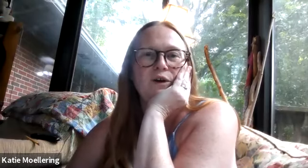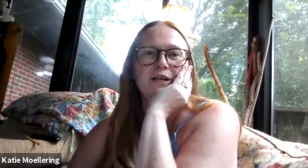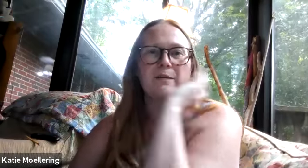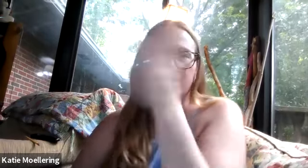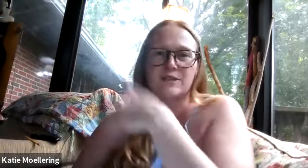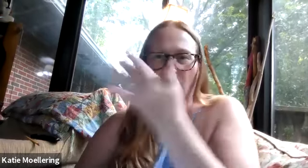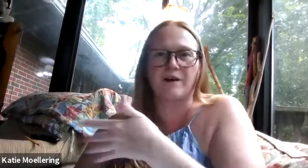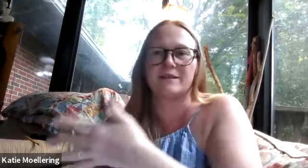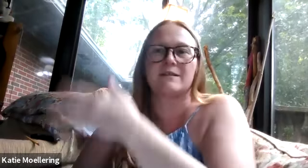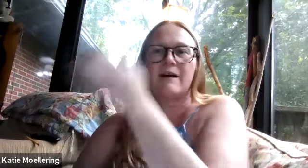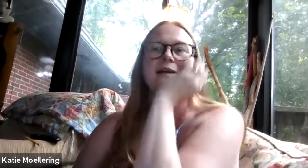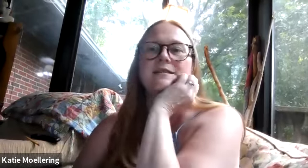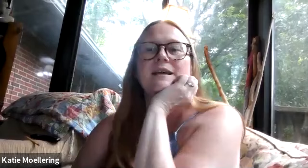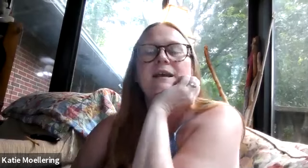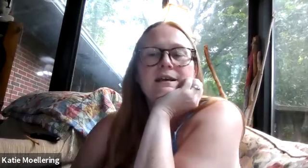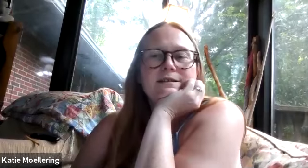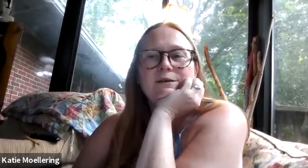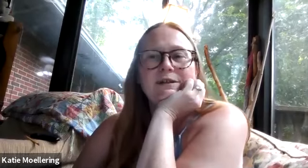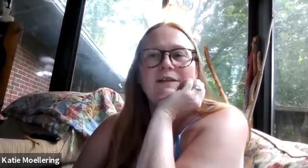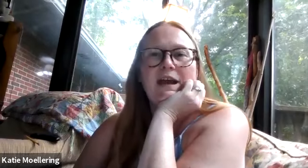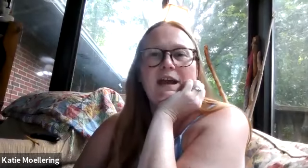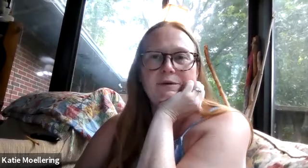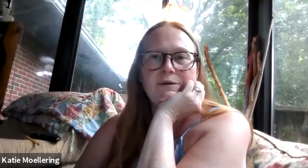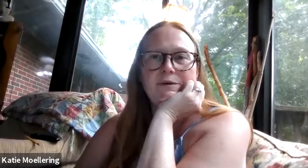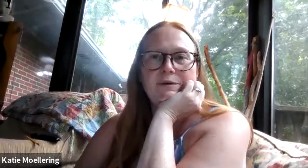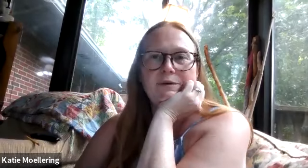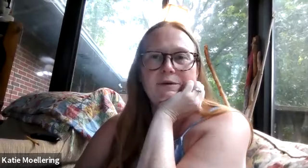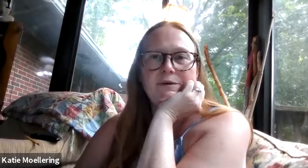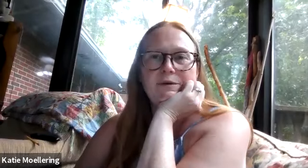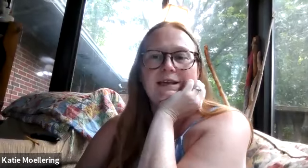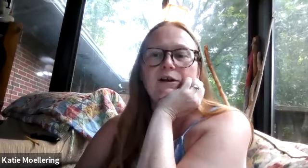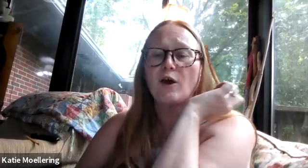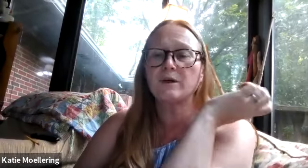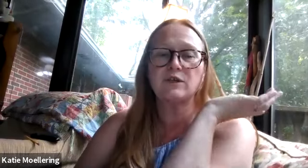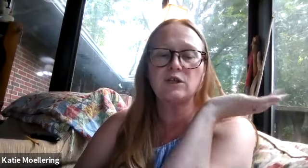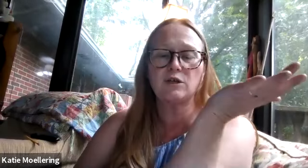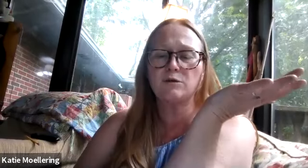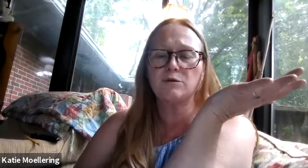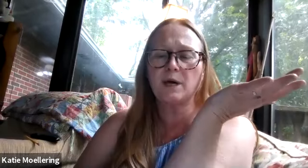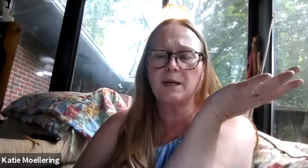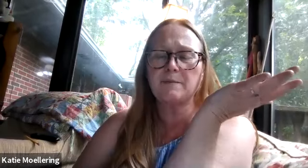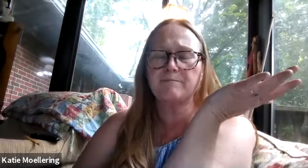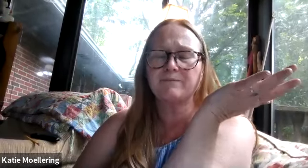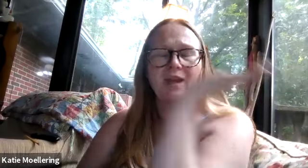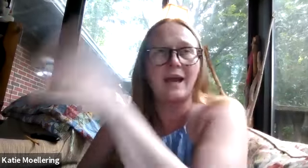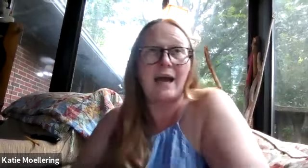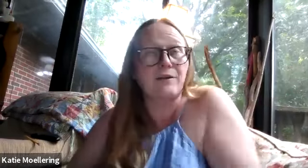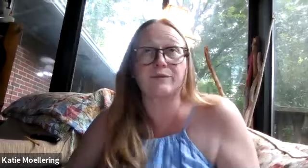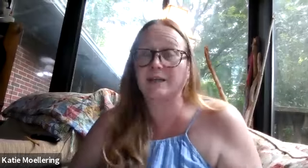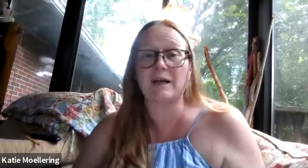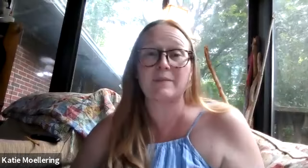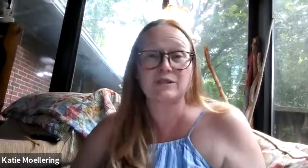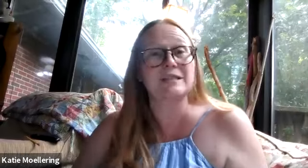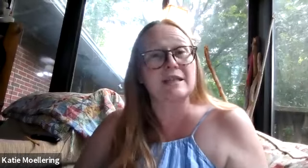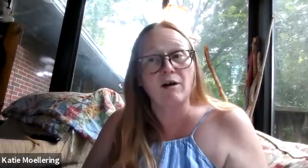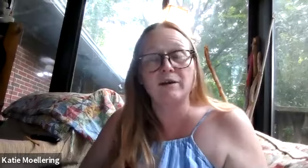already come this far in this class. So we'd love to have you again. And also, if you, I don't think that I mentioned this at